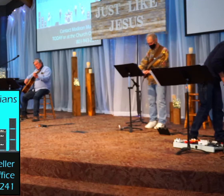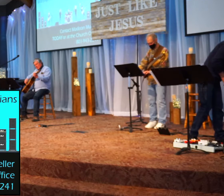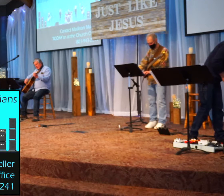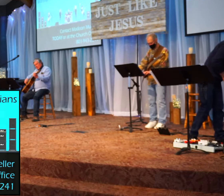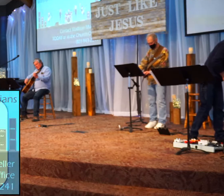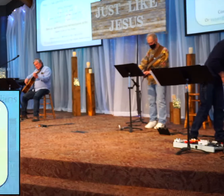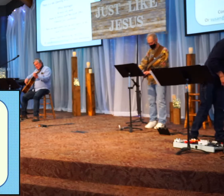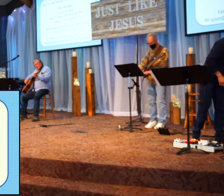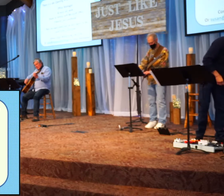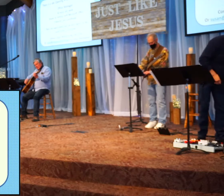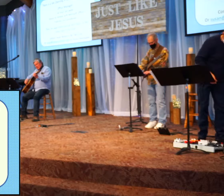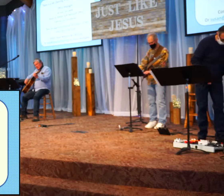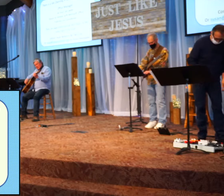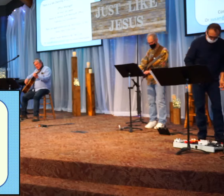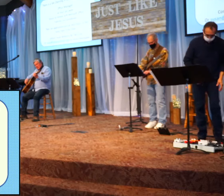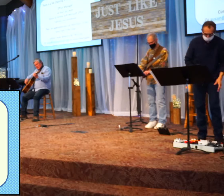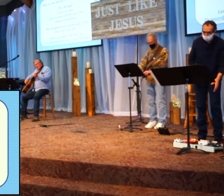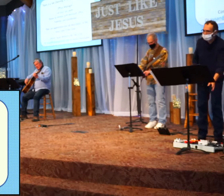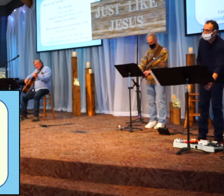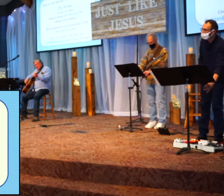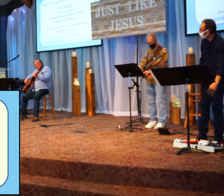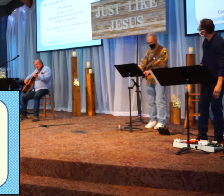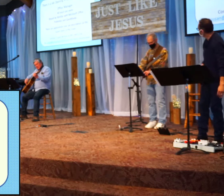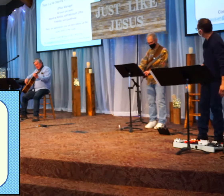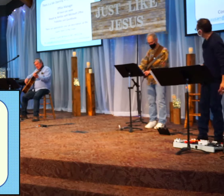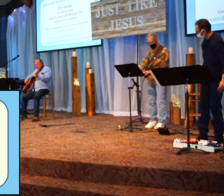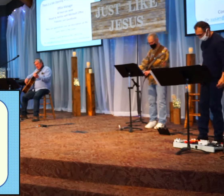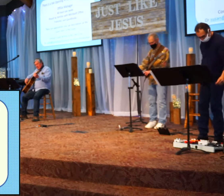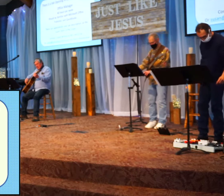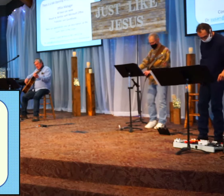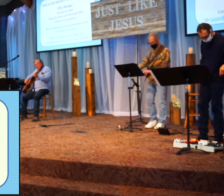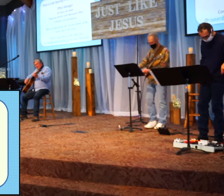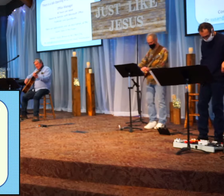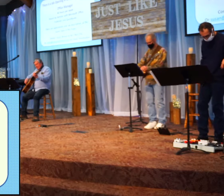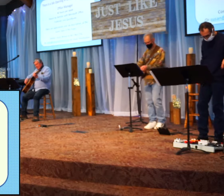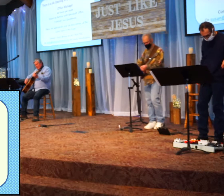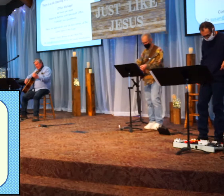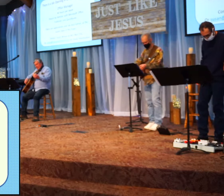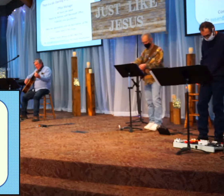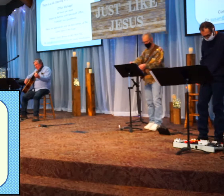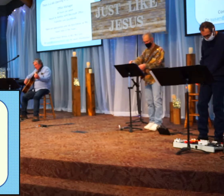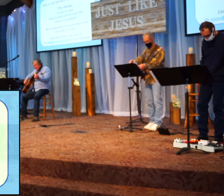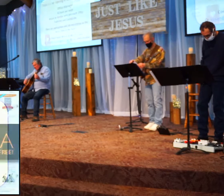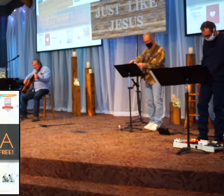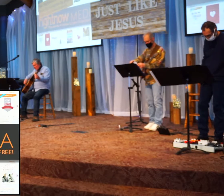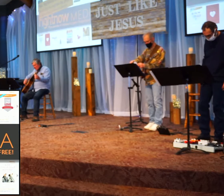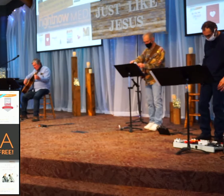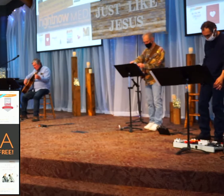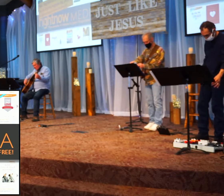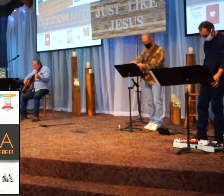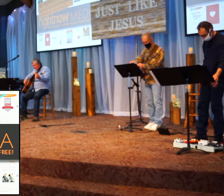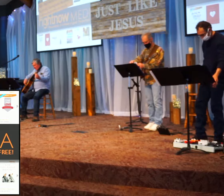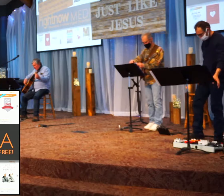stain, Lord. No greater love than the blood, Lord.